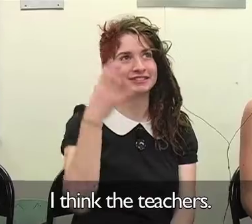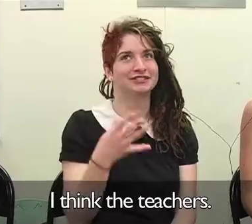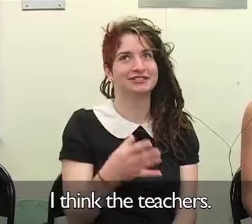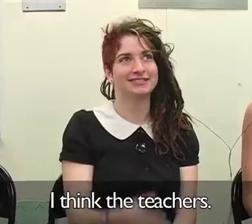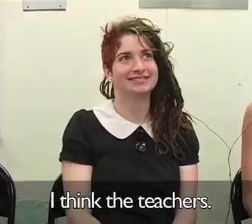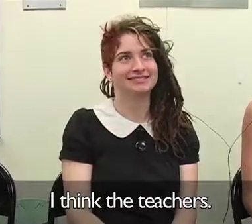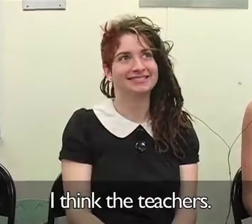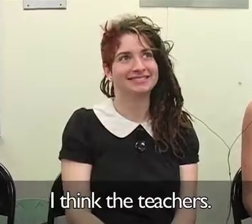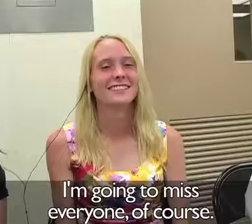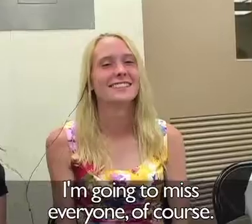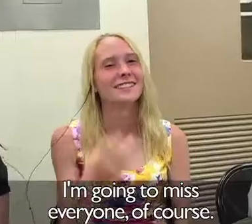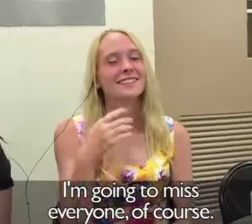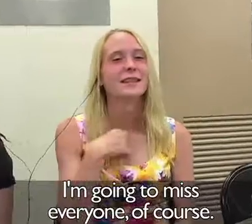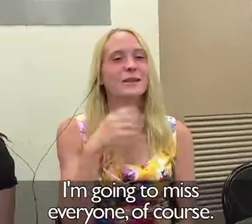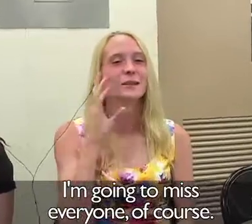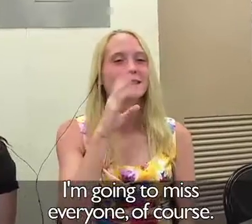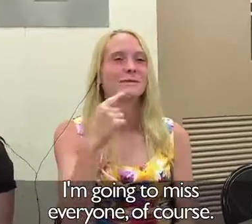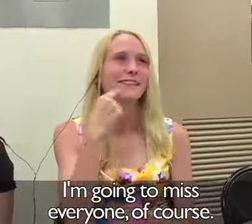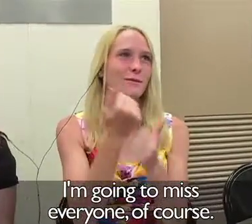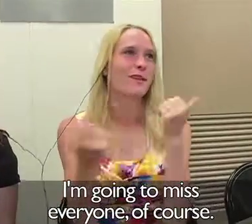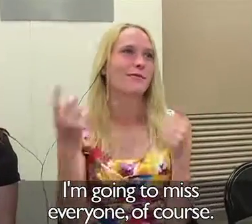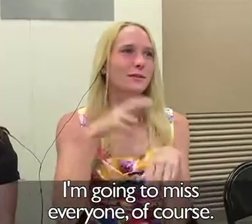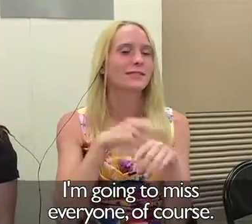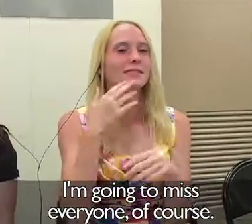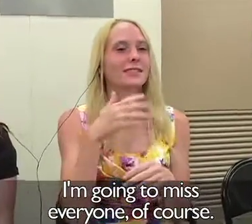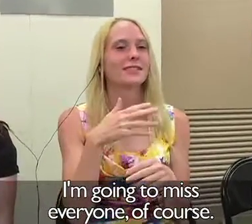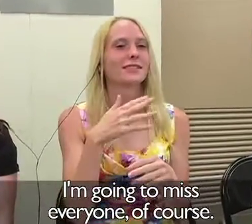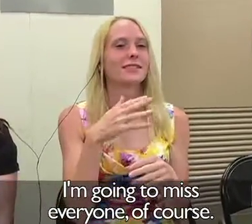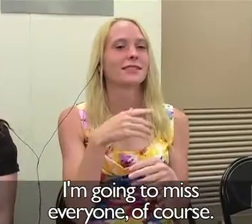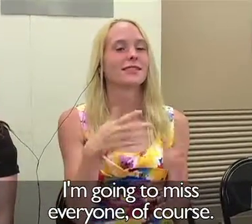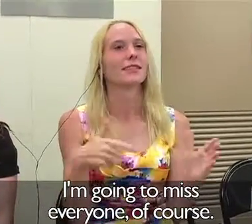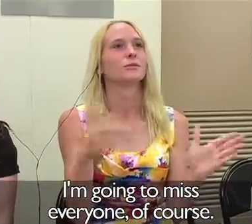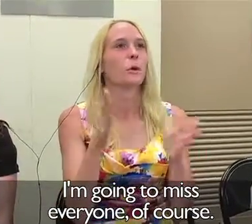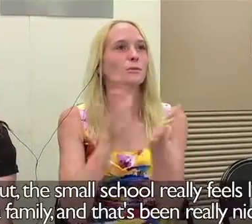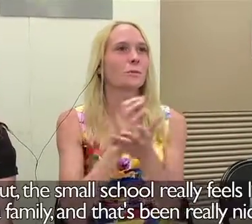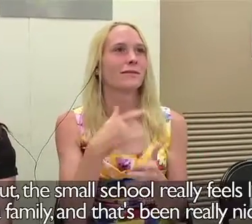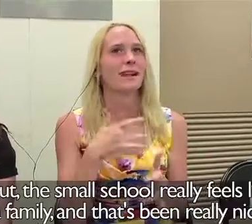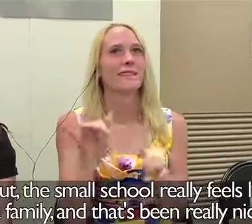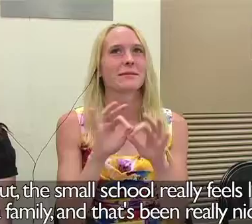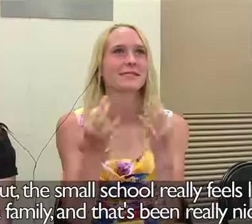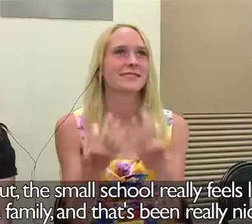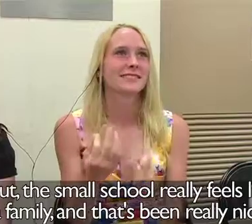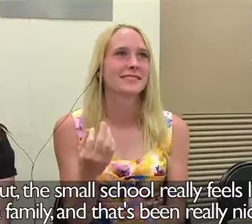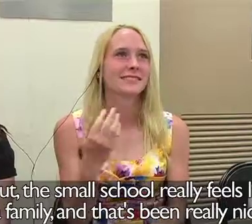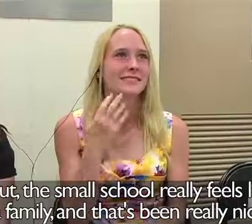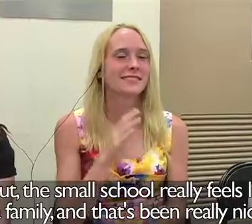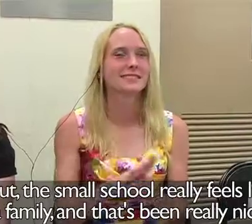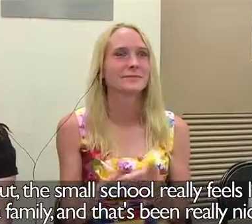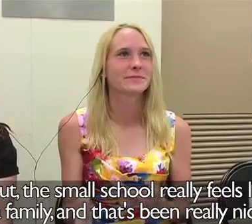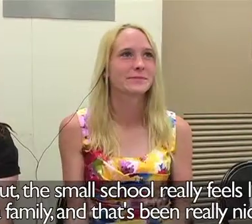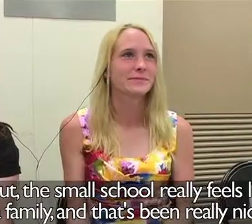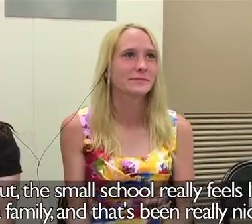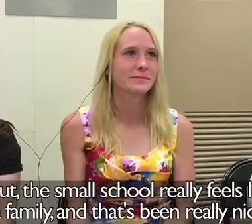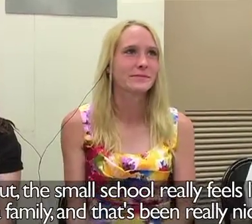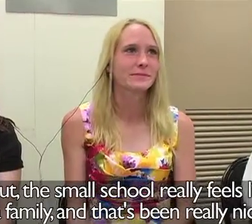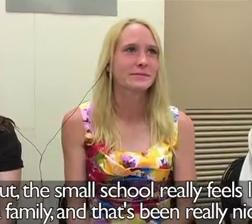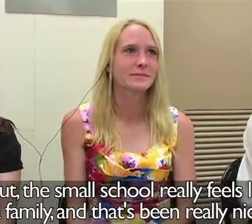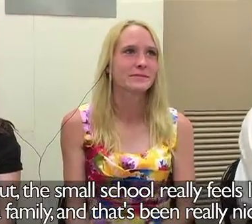I think the teachers. I'm going to miss everyone, of course. But the small school really feels like a family and that's been really